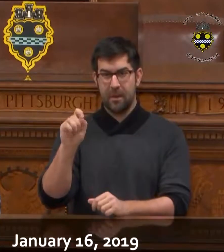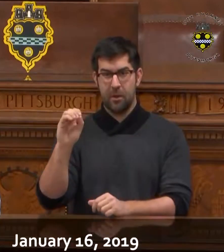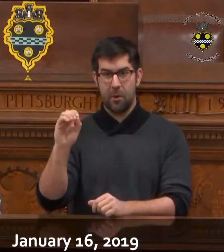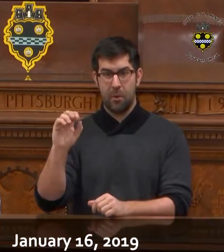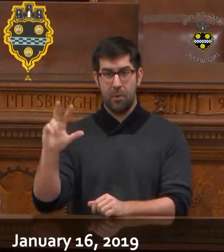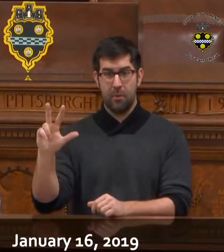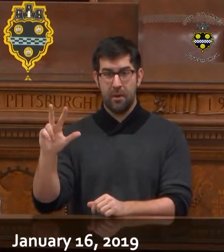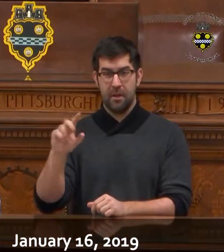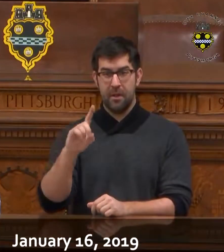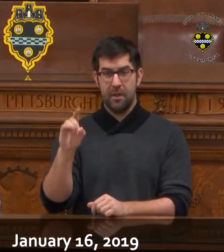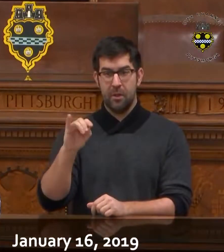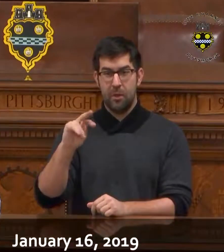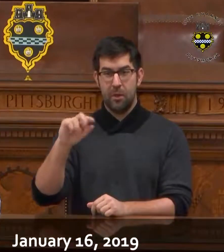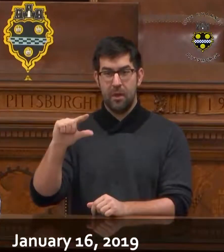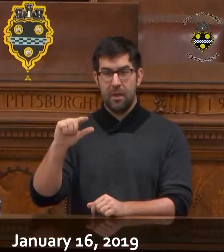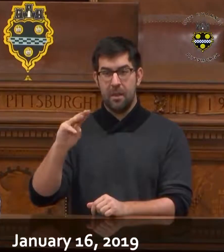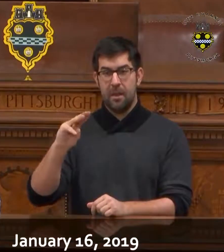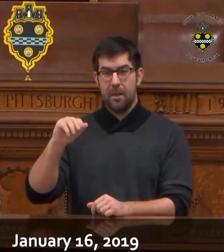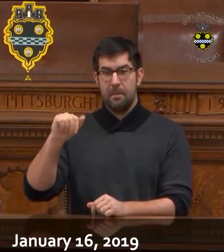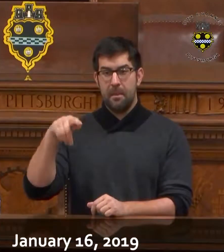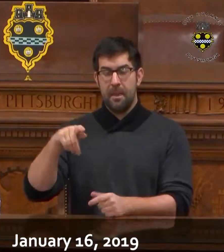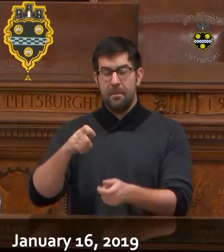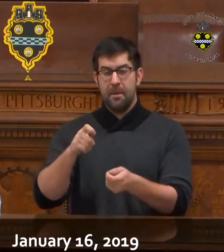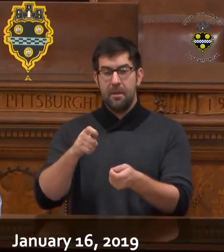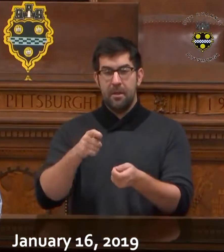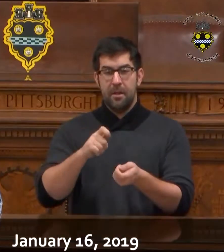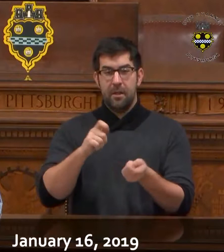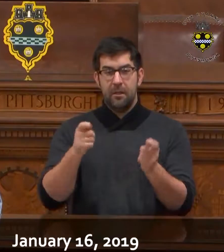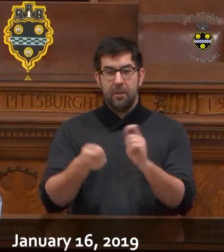902.03, zoning map by changing from